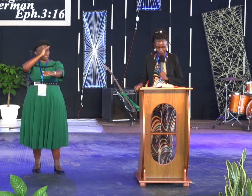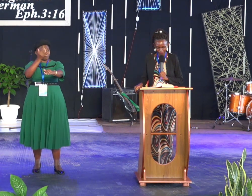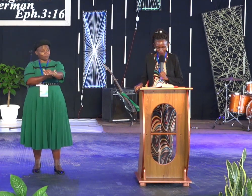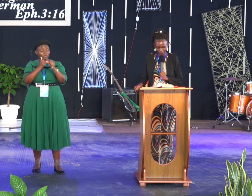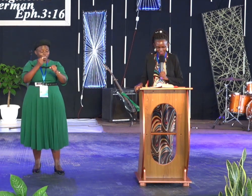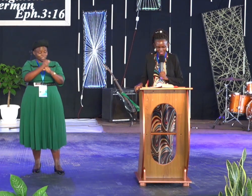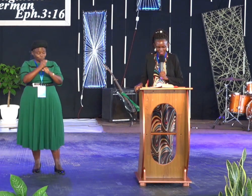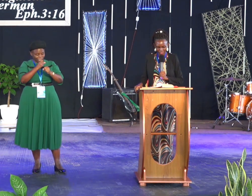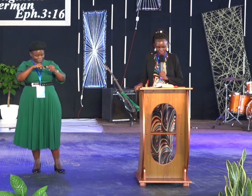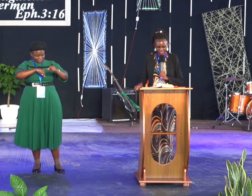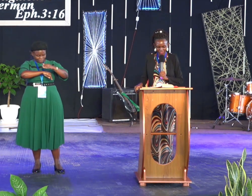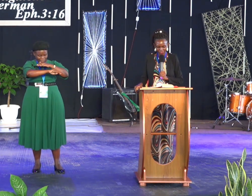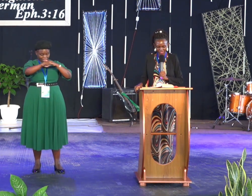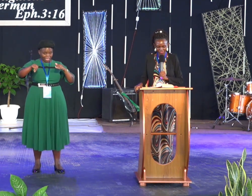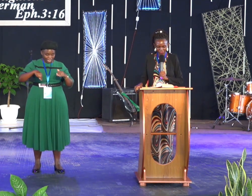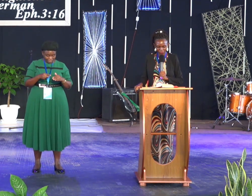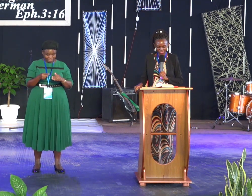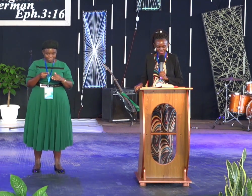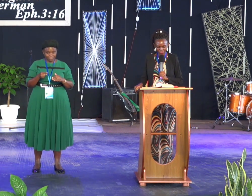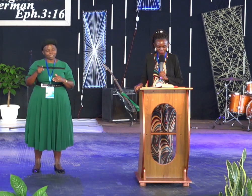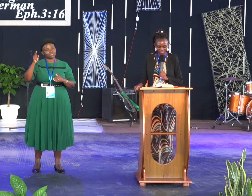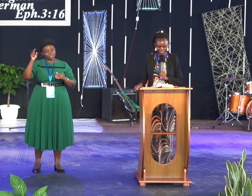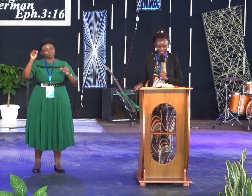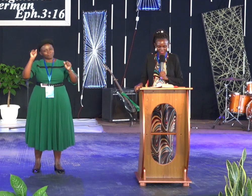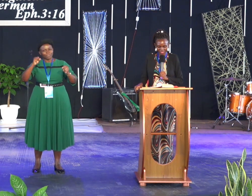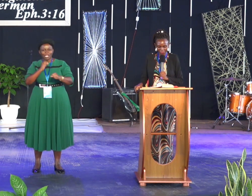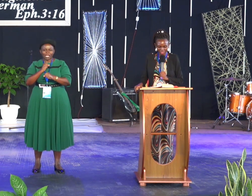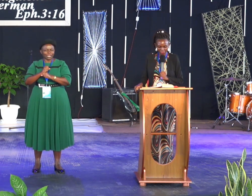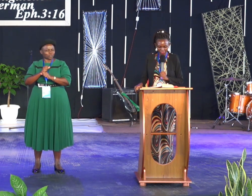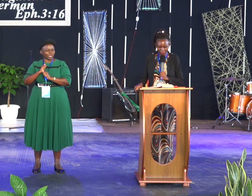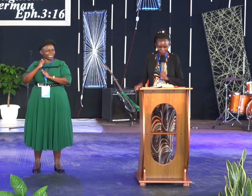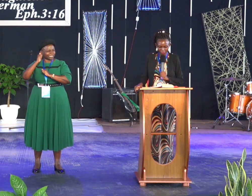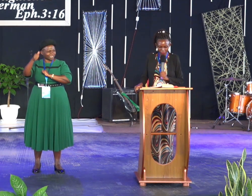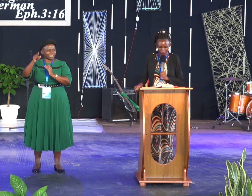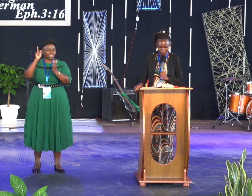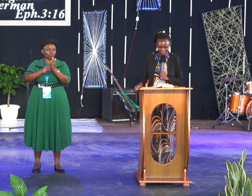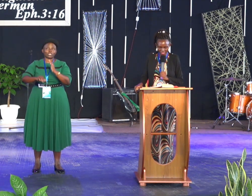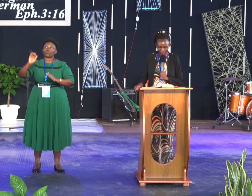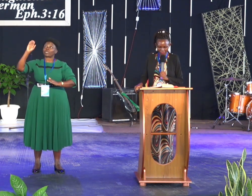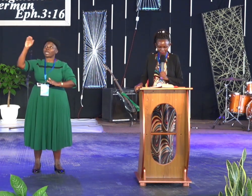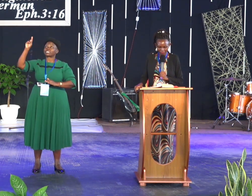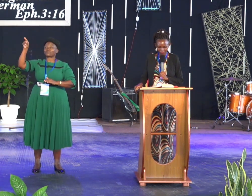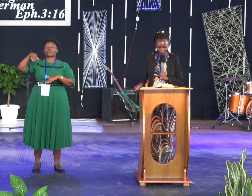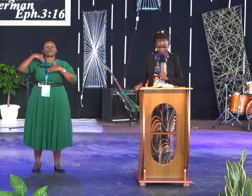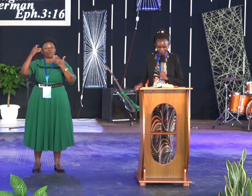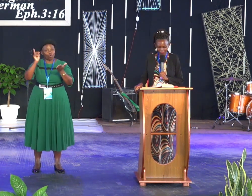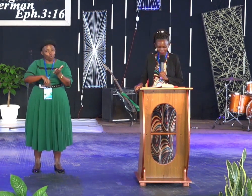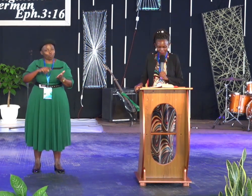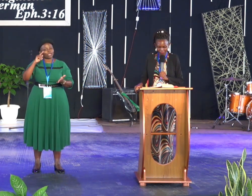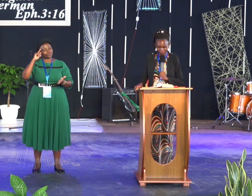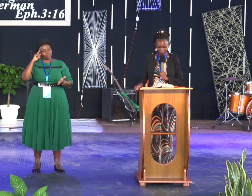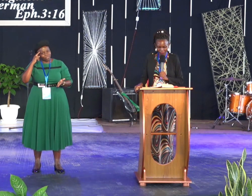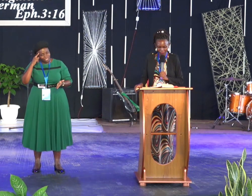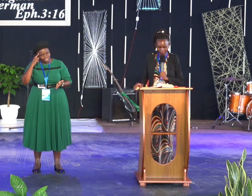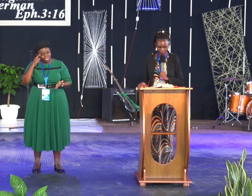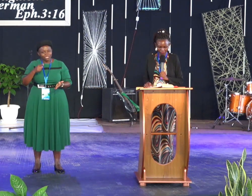us. Ntikalo ya inzo kukole nyo okusingira ddala byonna bye tusaba oba bye tulowooza. To him be the